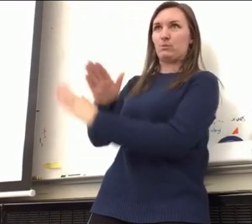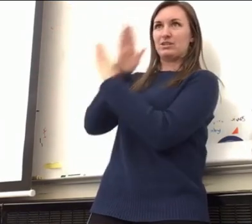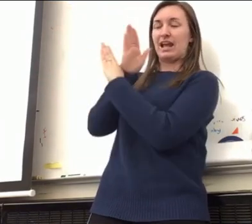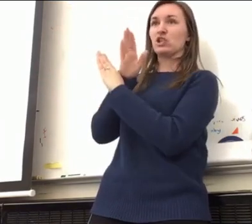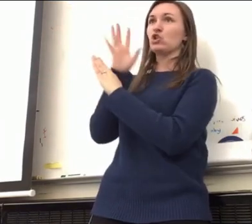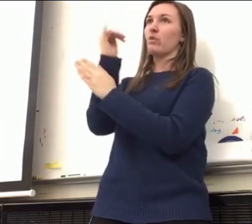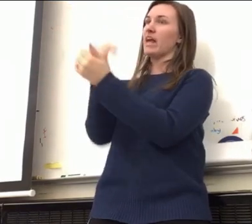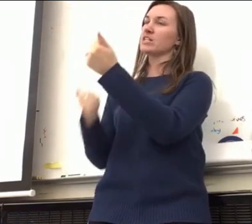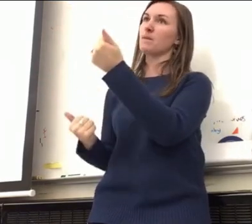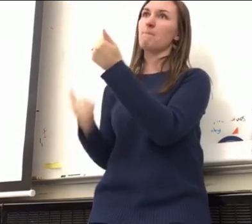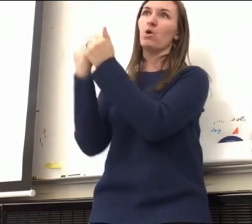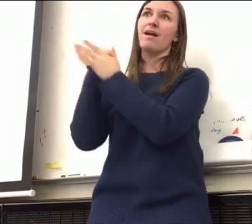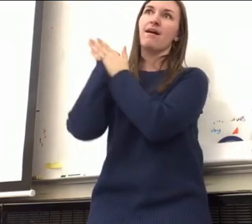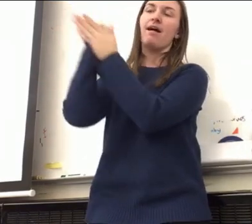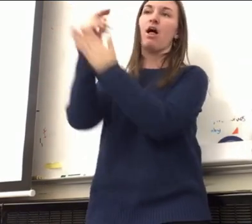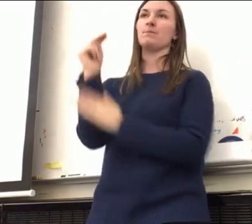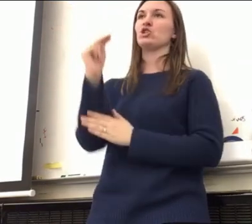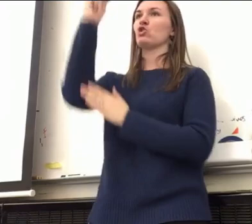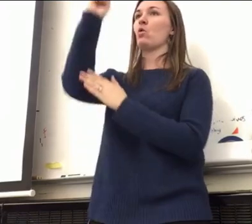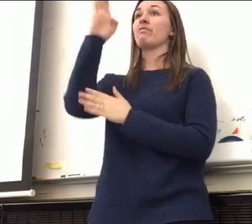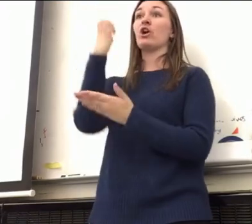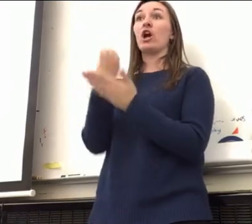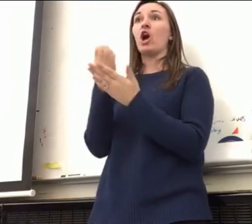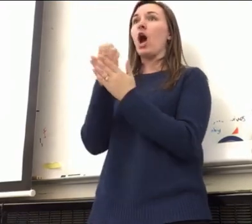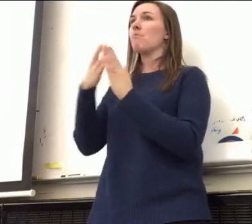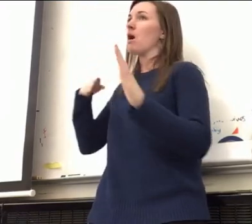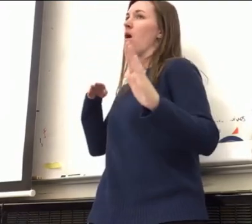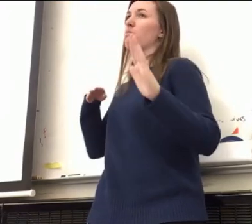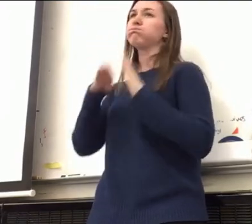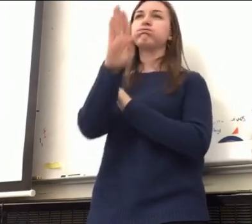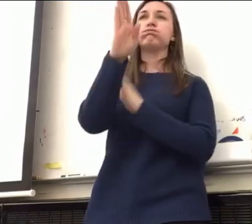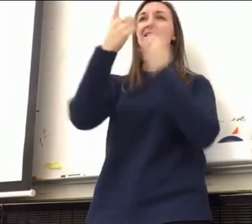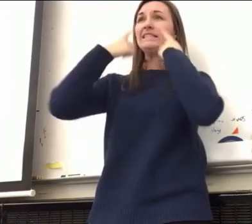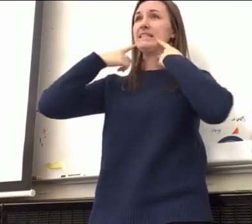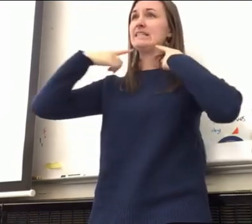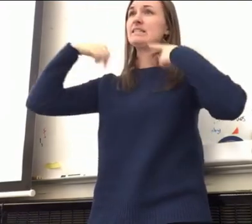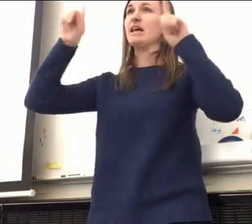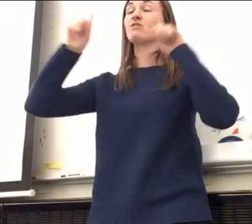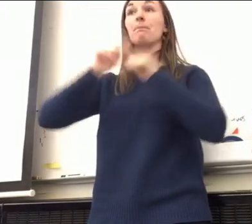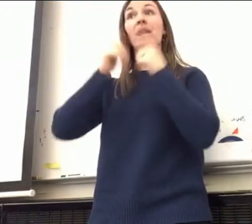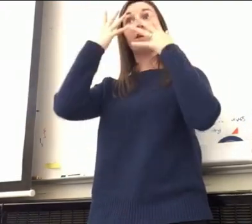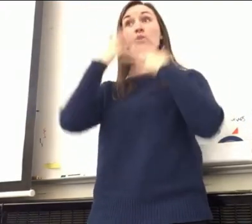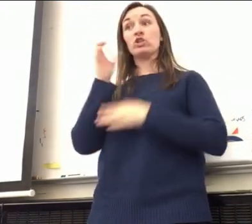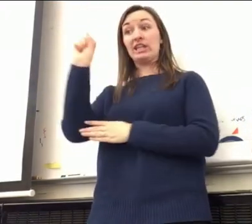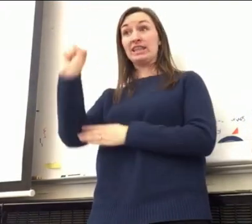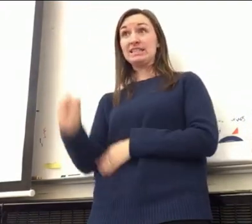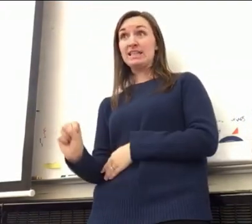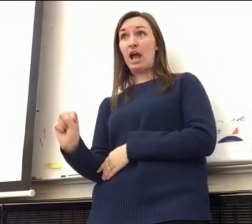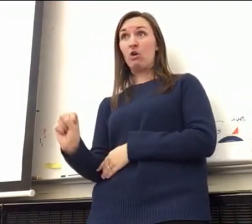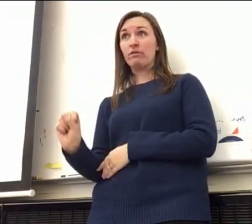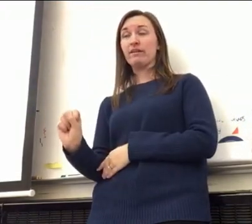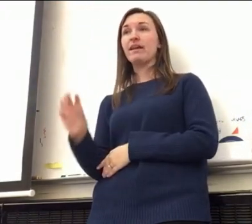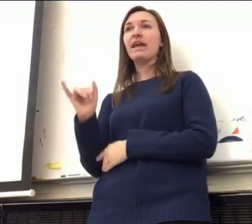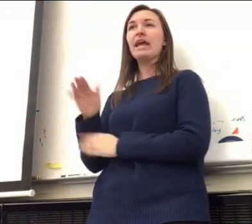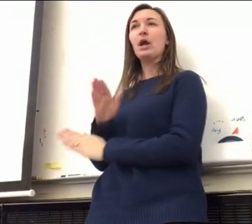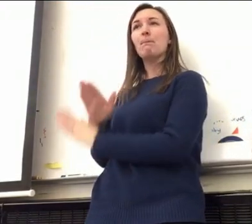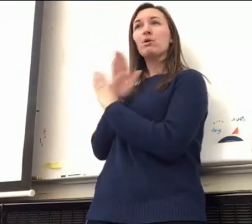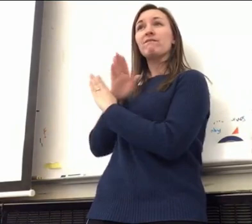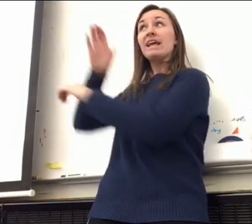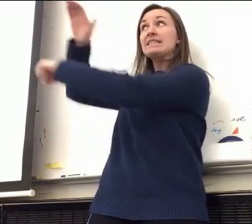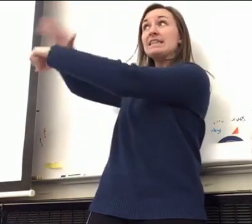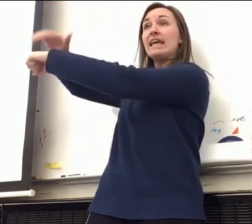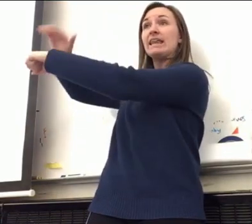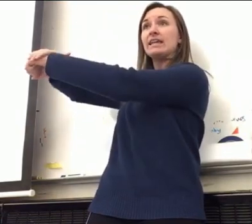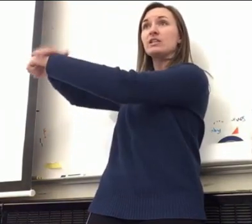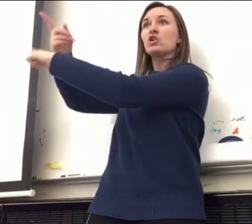North. The North skyrockets into the economy, extremely rapidly successful. But unfortunately, the South, this prevents England